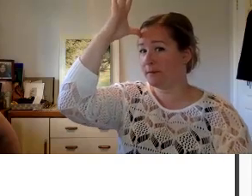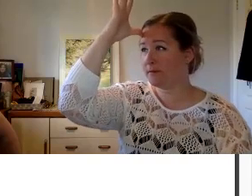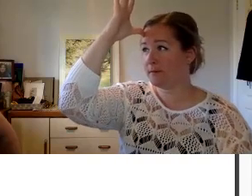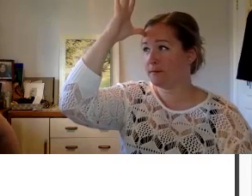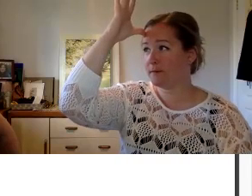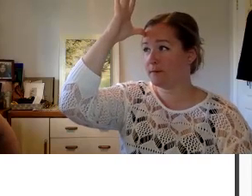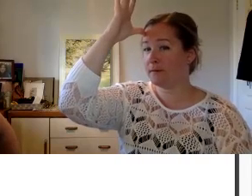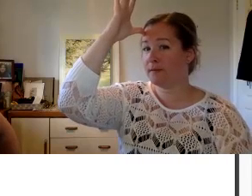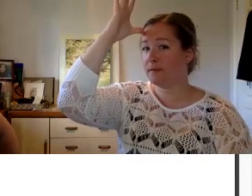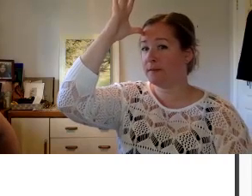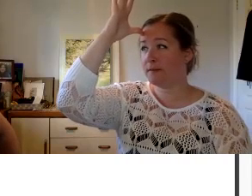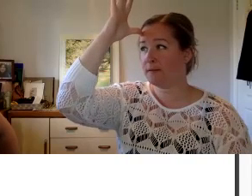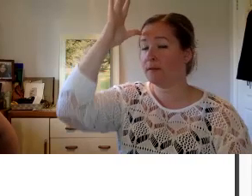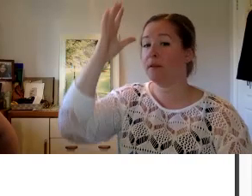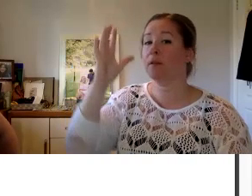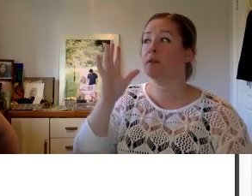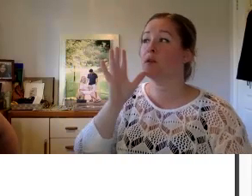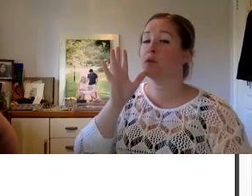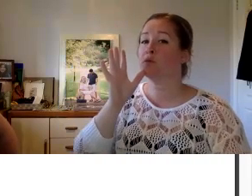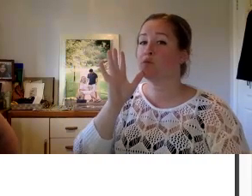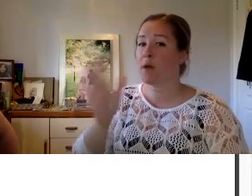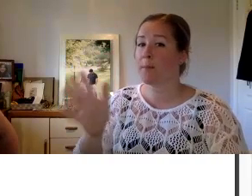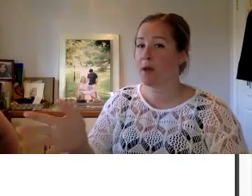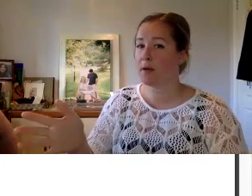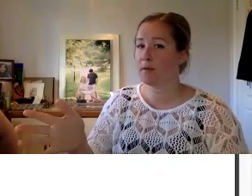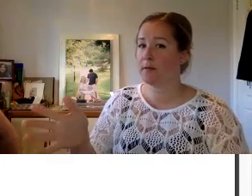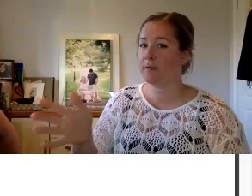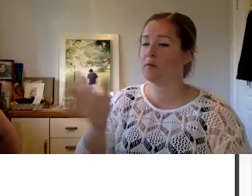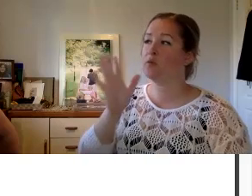Dad. See how it's used, the masculine? Dad.